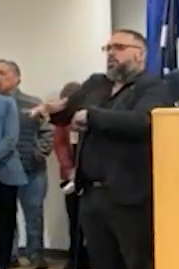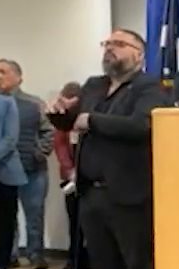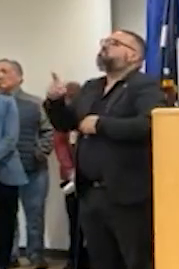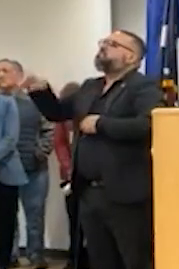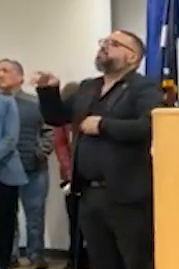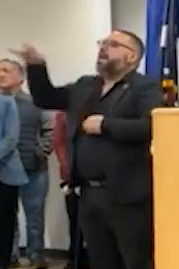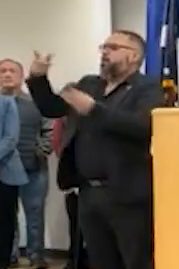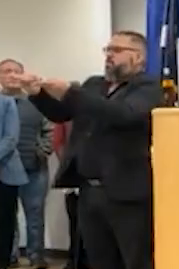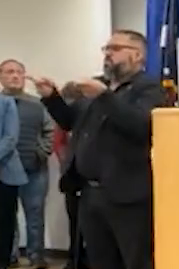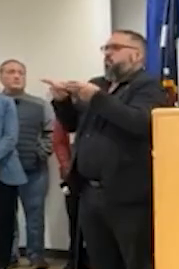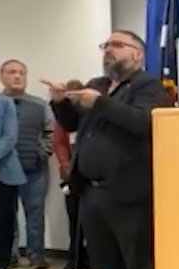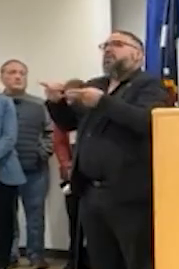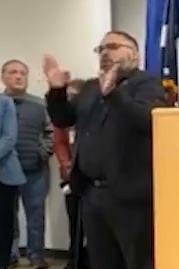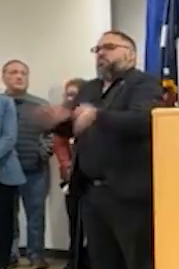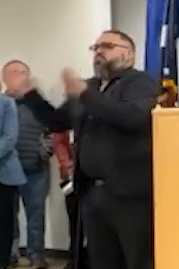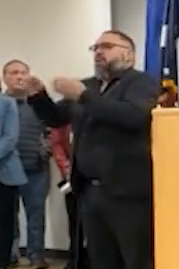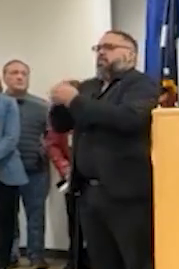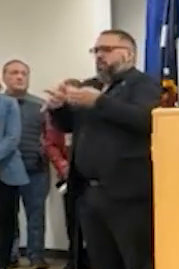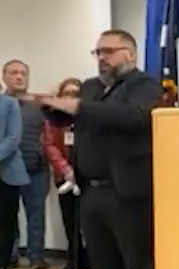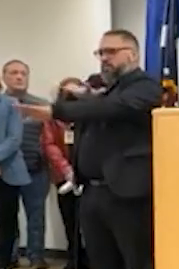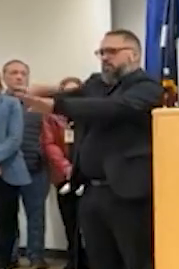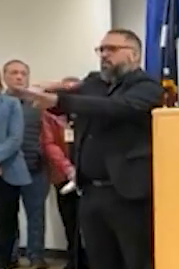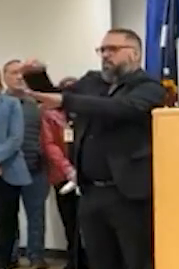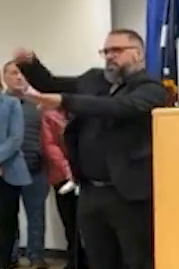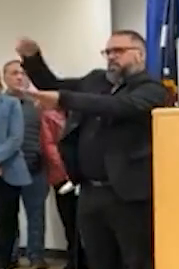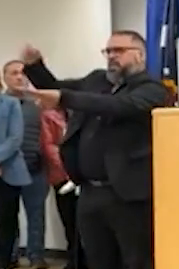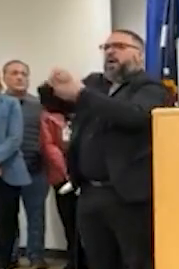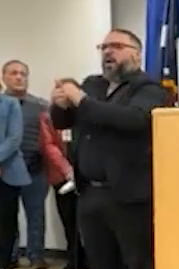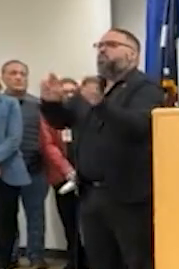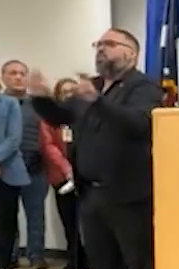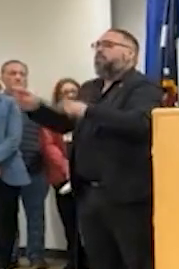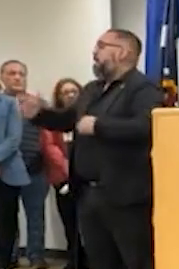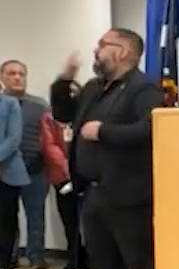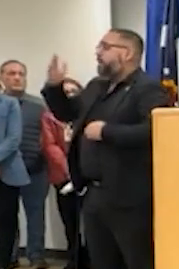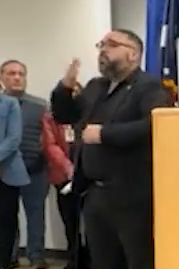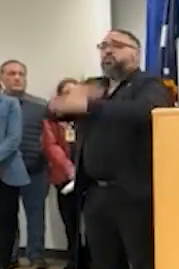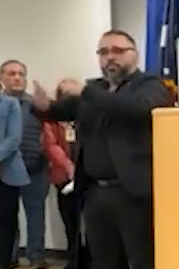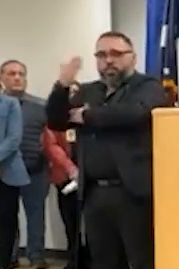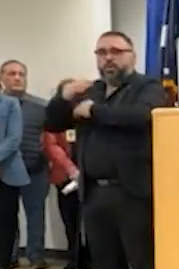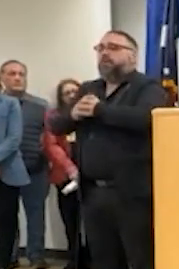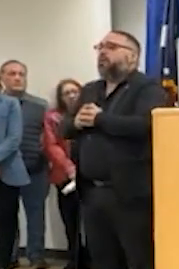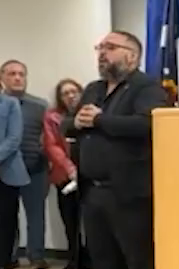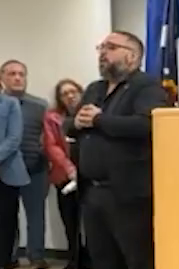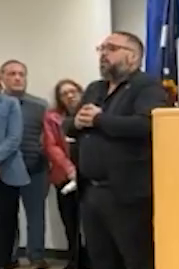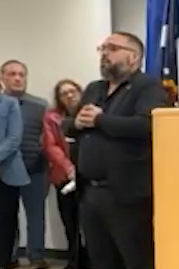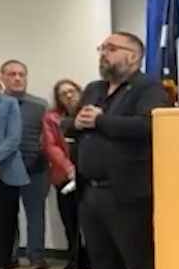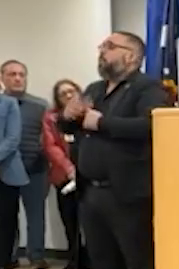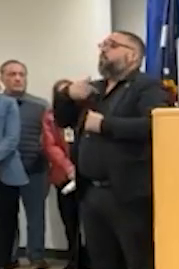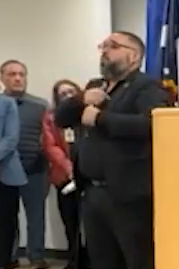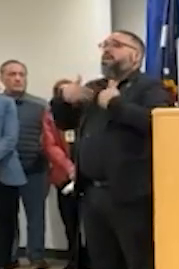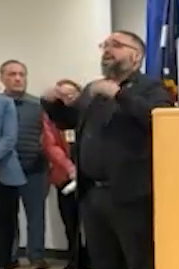going on for the runways and so on with regards to ice? Yeah, thank you, Mayor. Thank you, Eric. Good morning. We put an